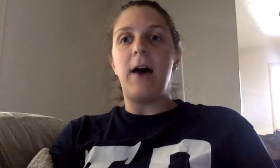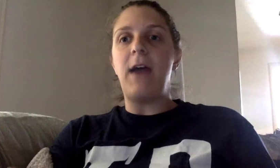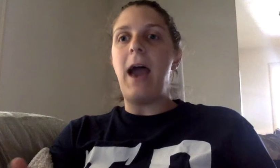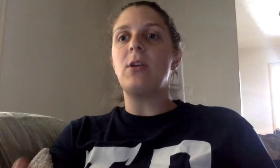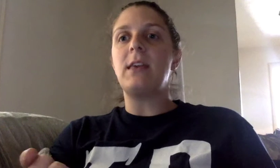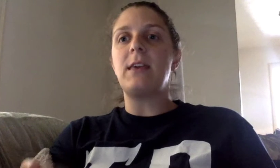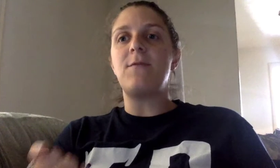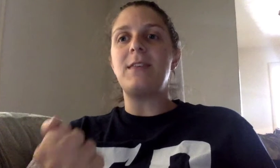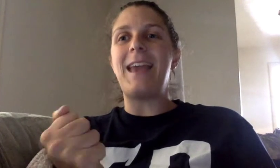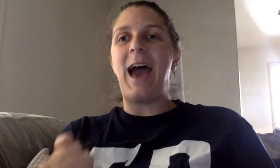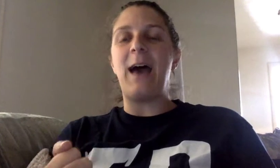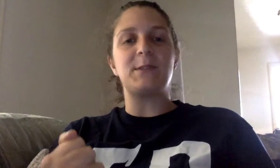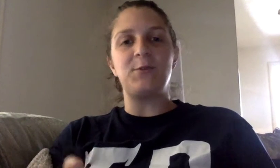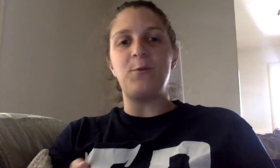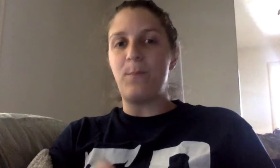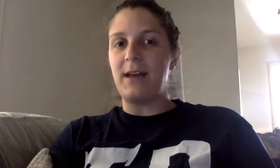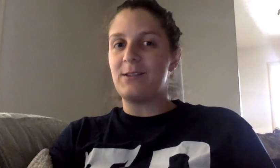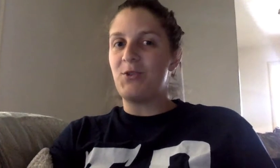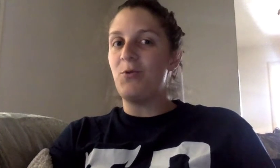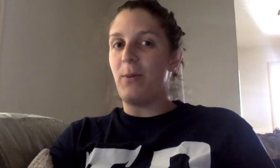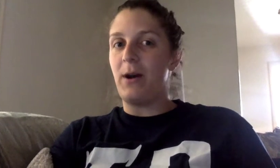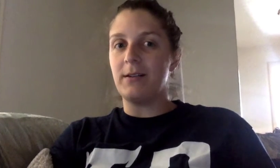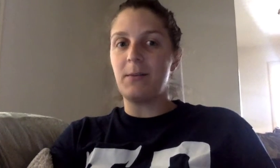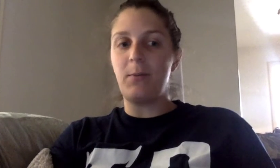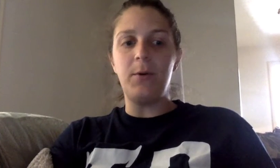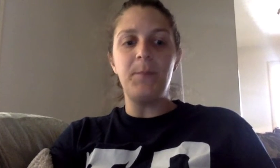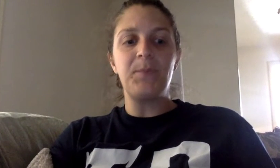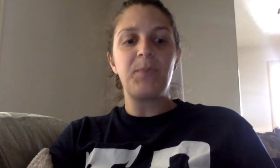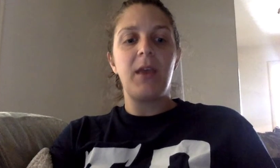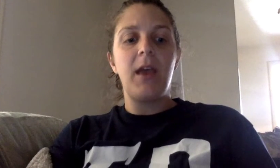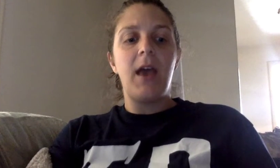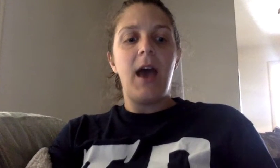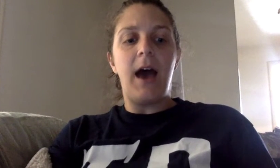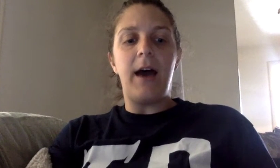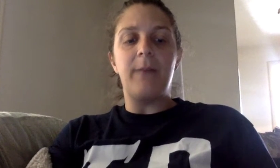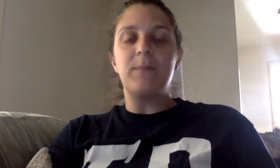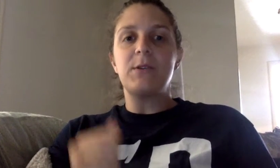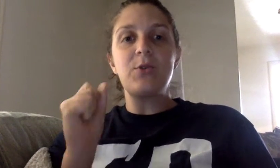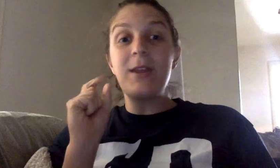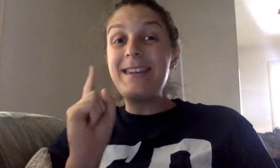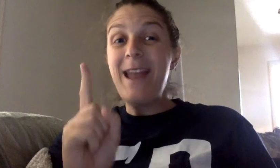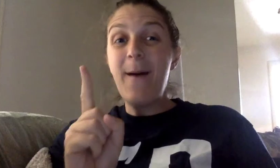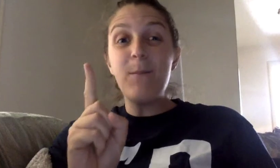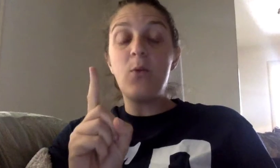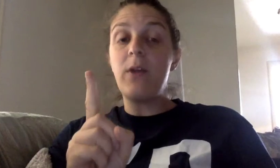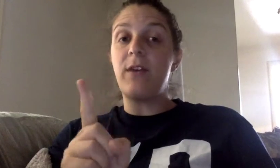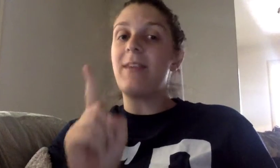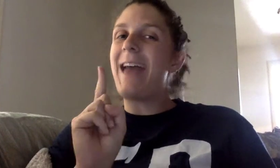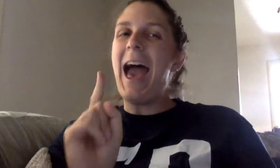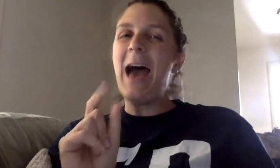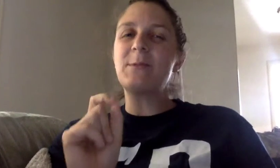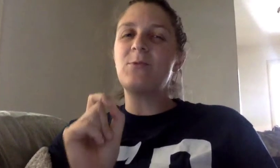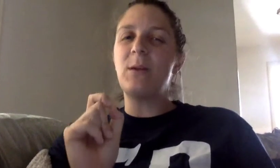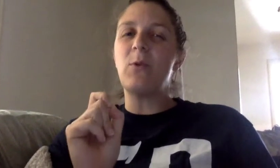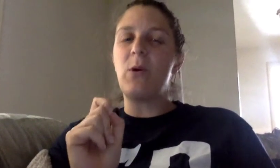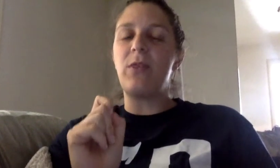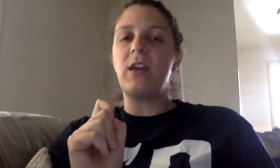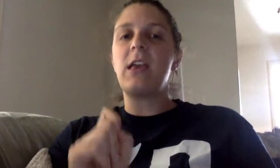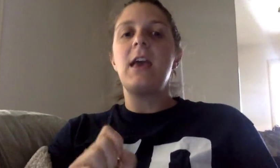how to give the absolute best tour possible. So the number one thing, the absolute number one thing,